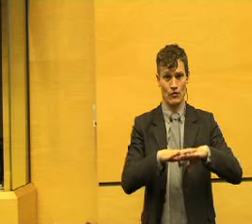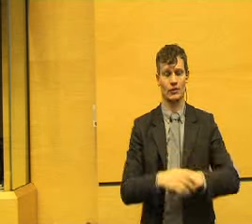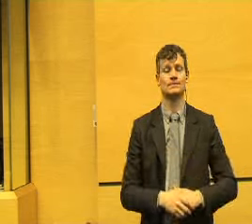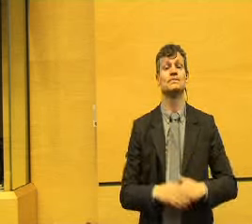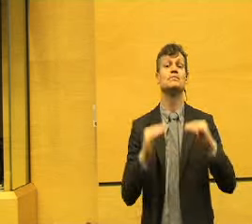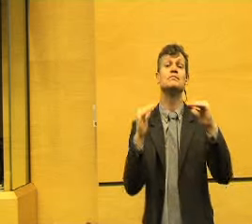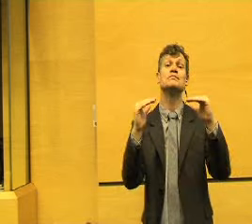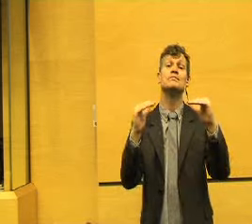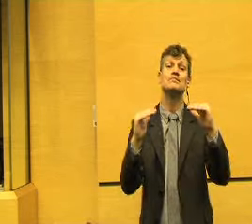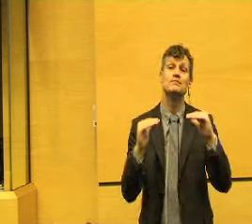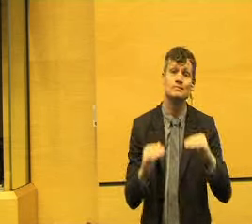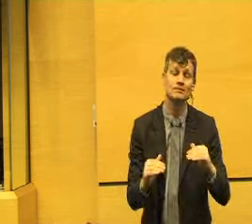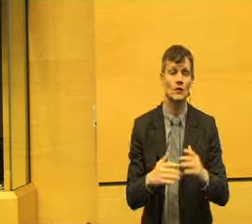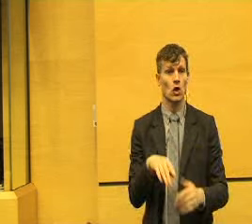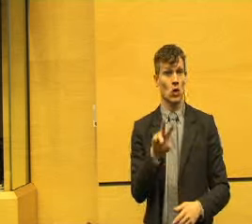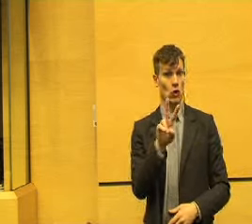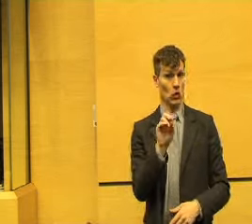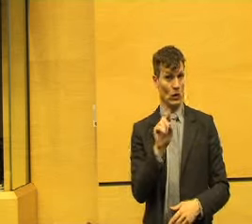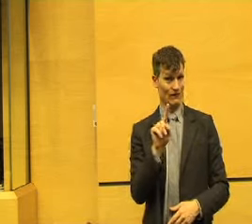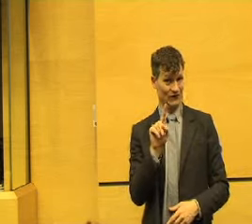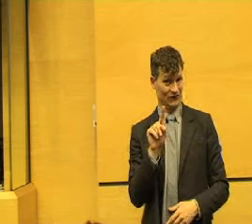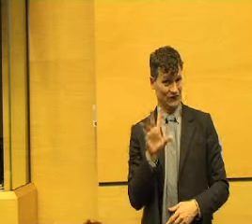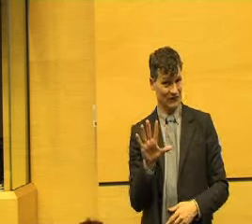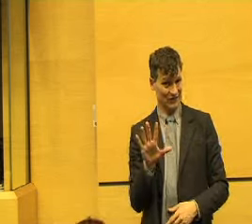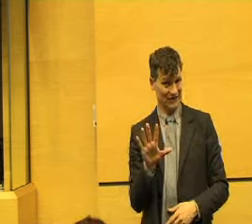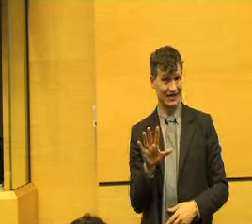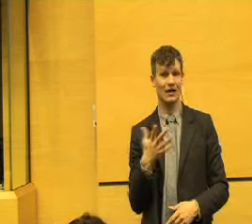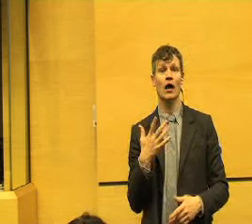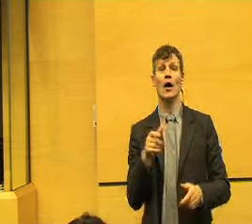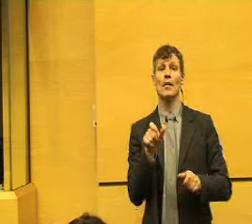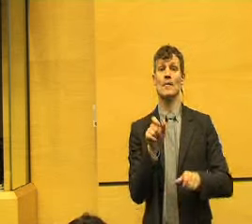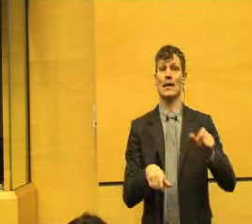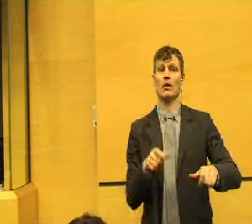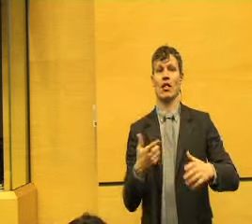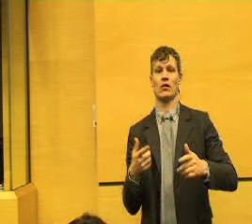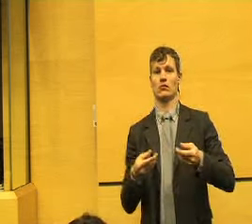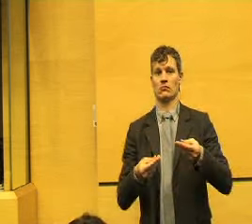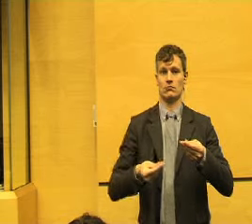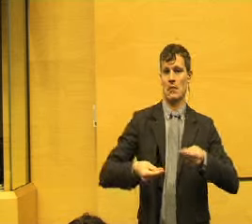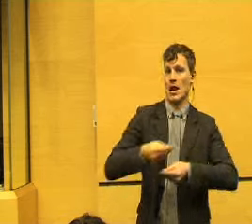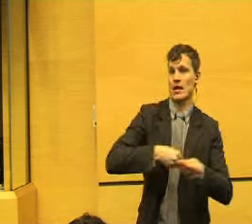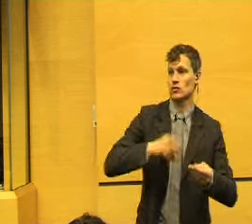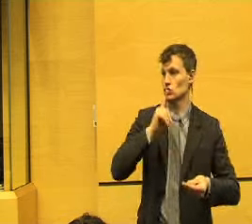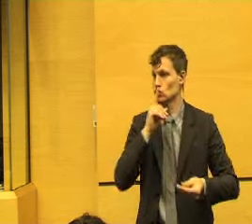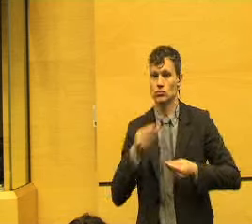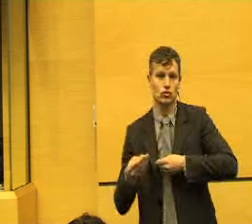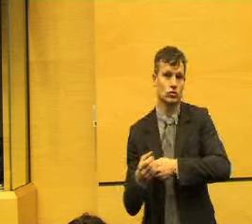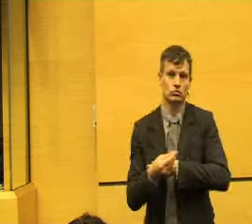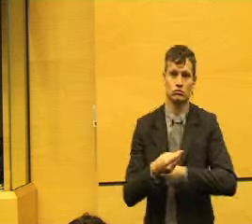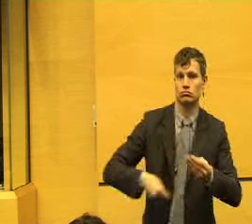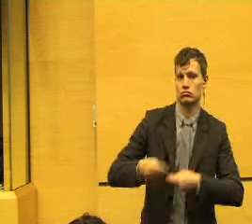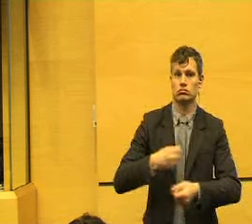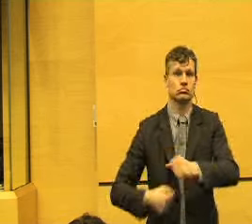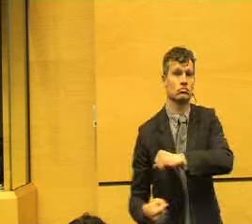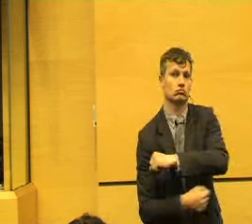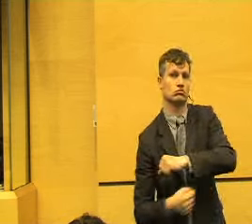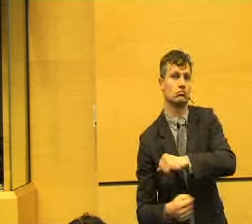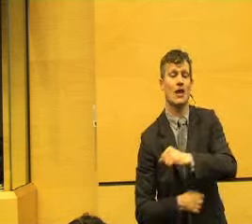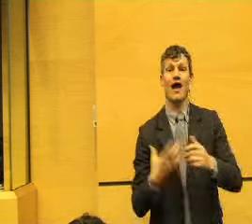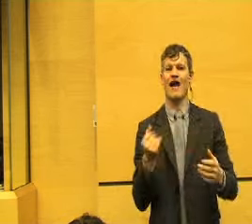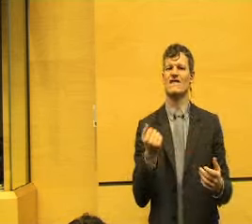in 2015, there were total 471 cases, of which